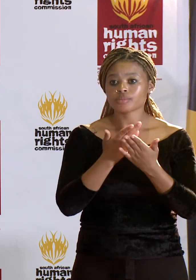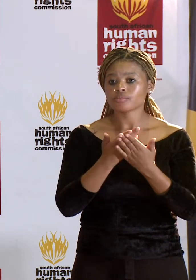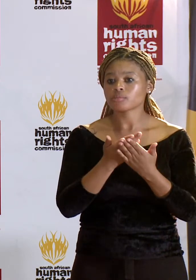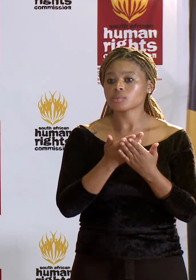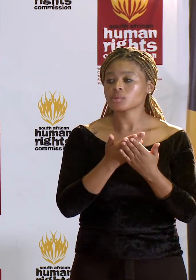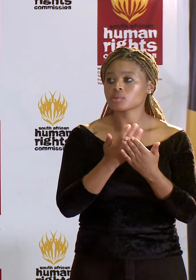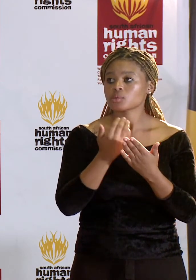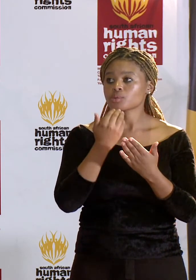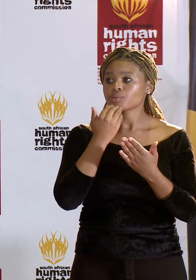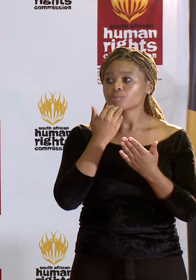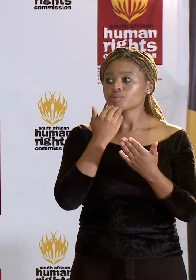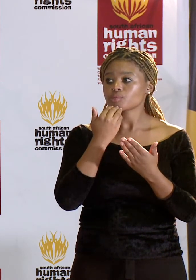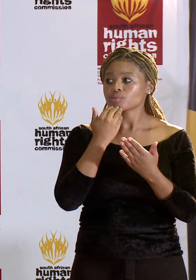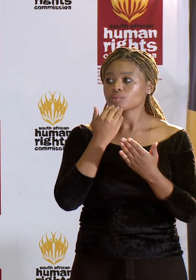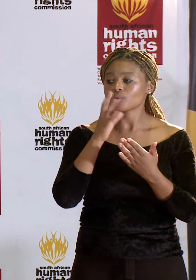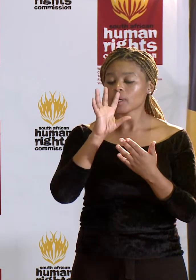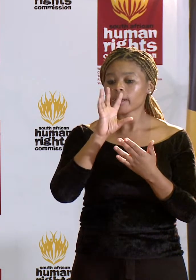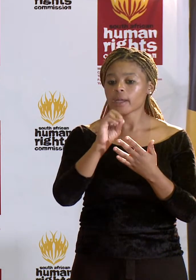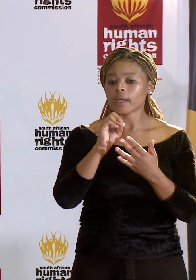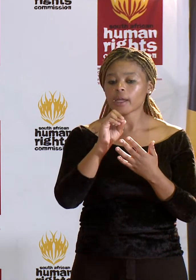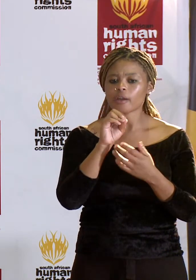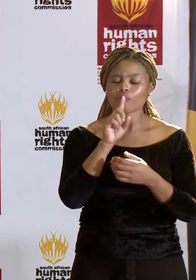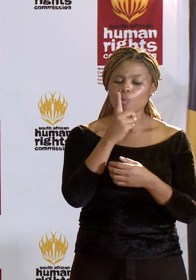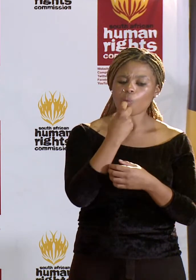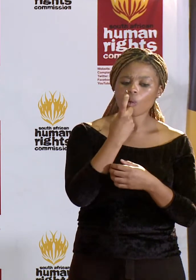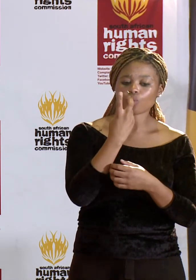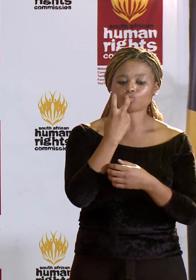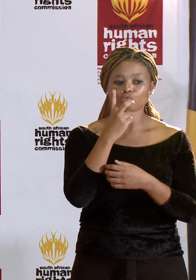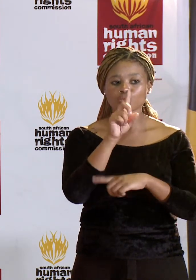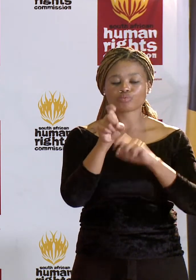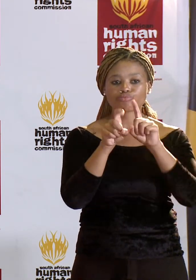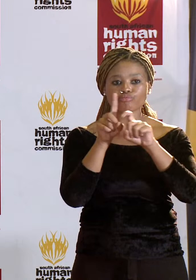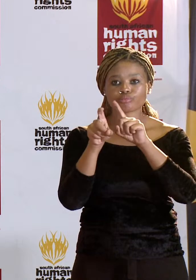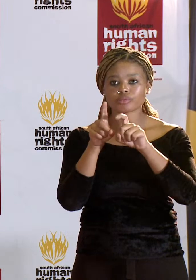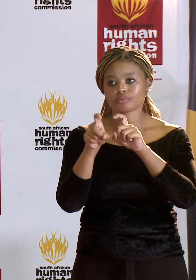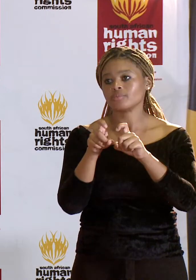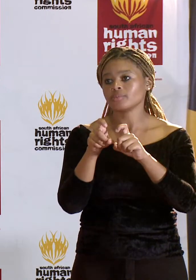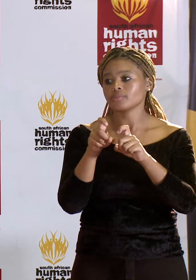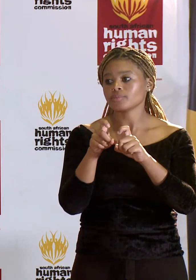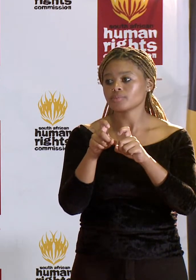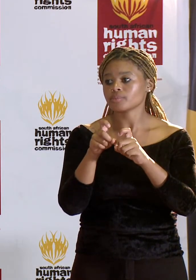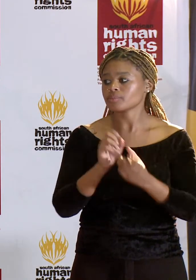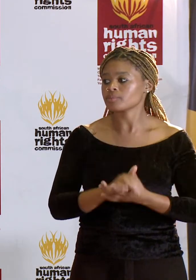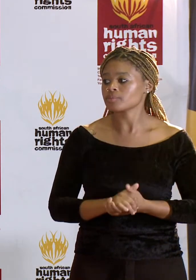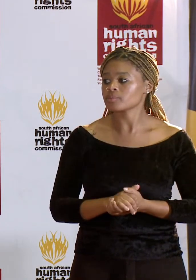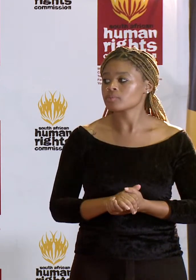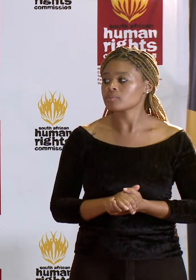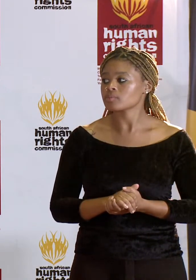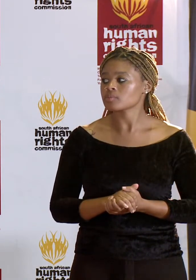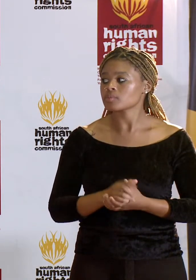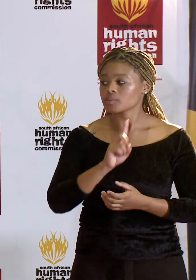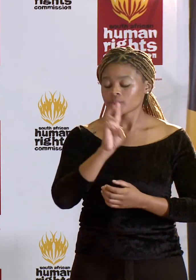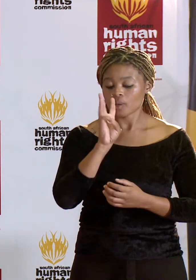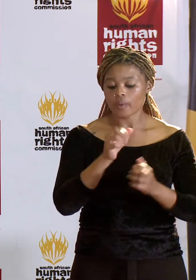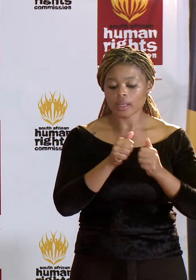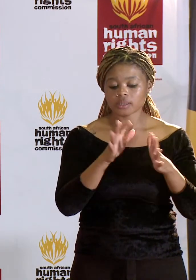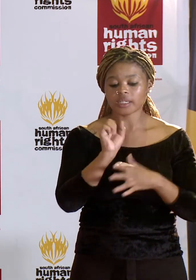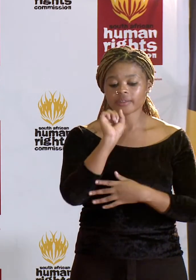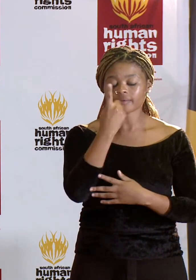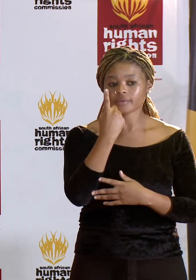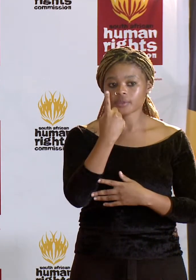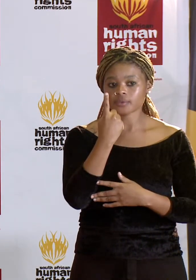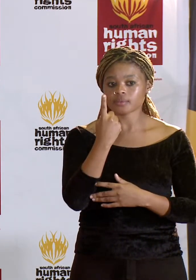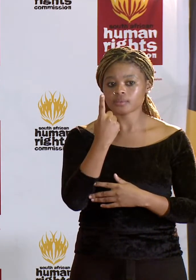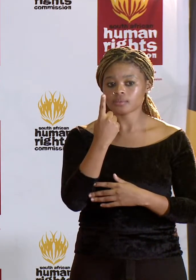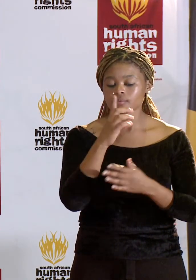for those in the overflow also to ask a question or two. I'll leave that to the colleagues on the floor. But we're going to start first